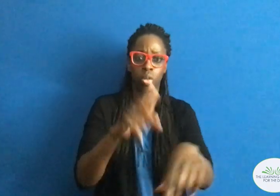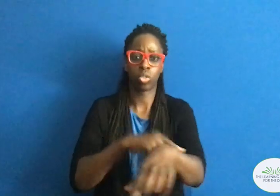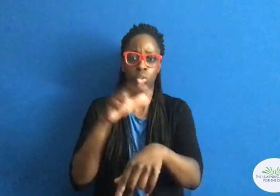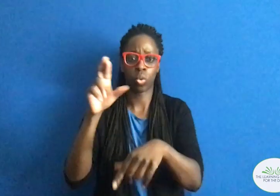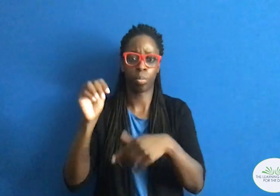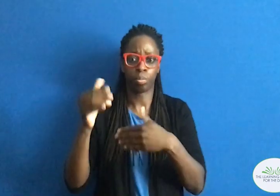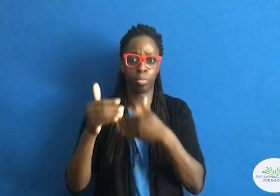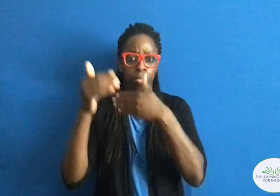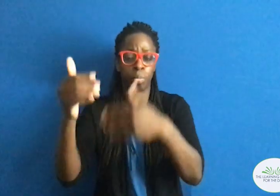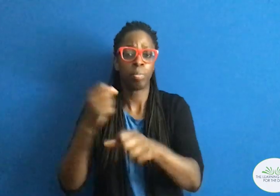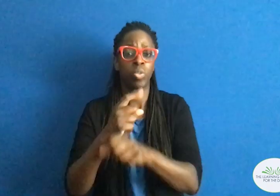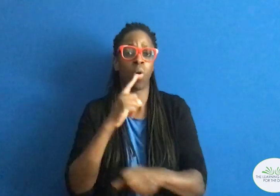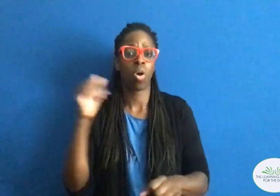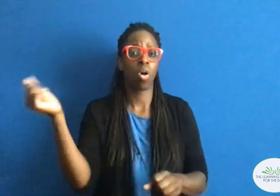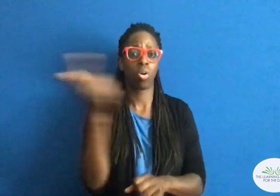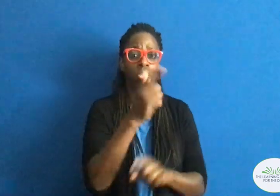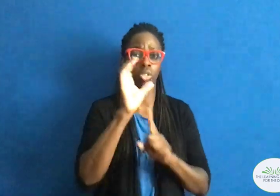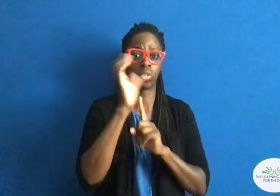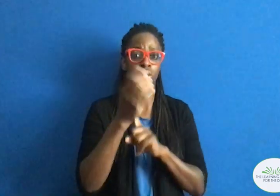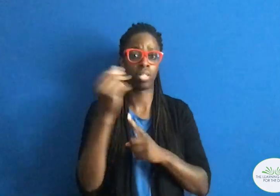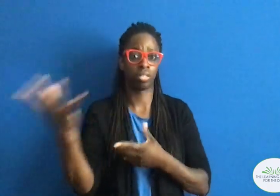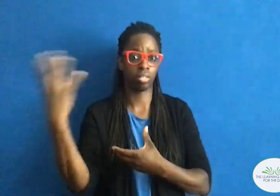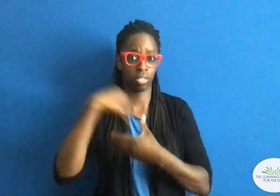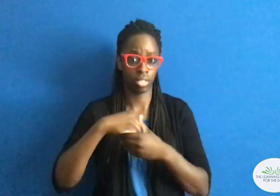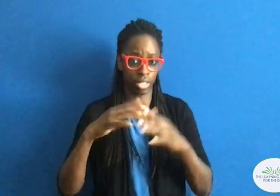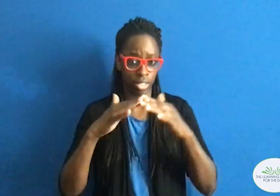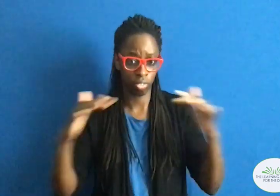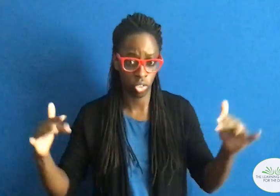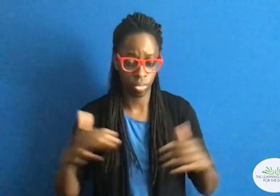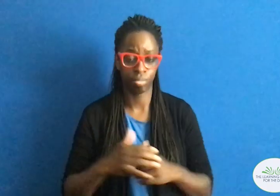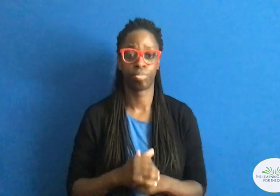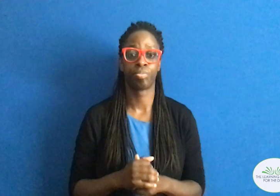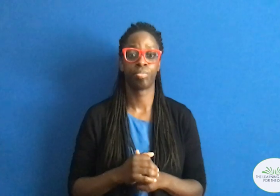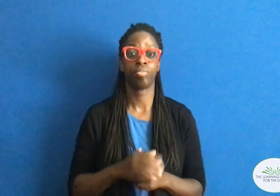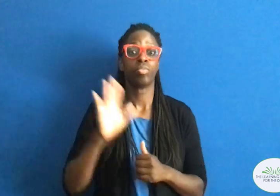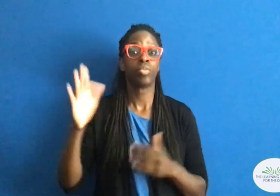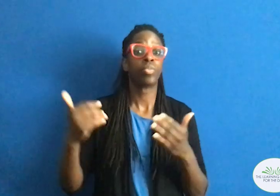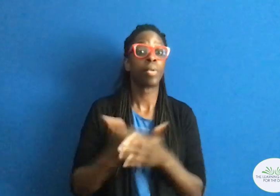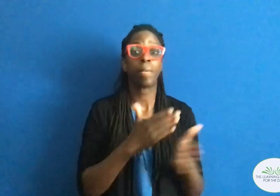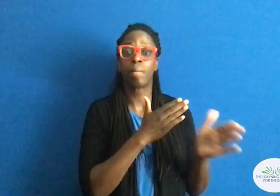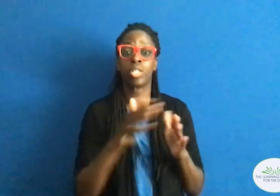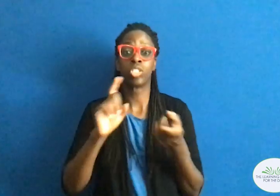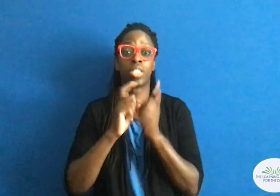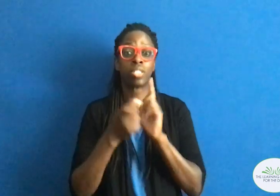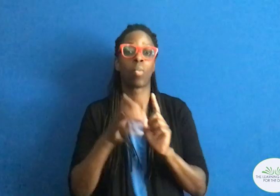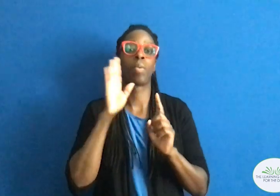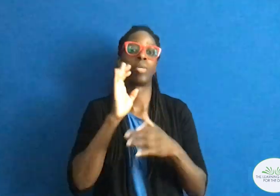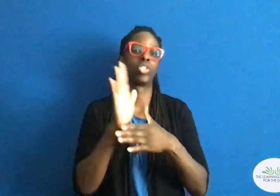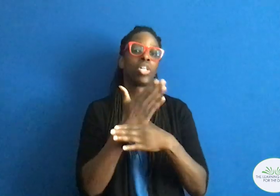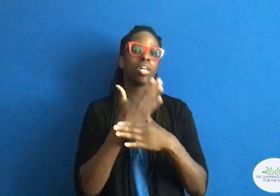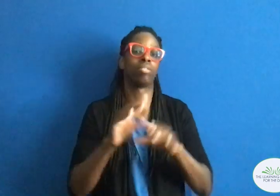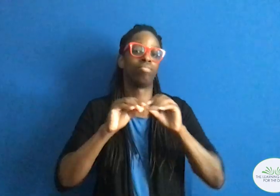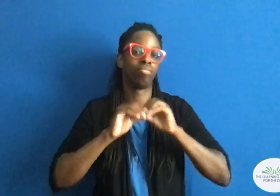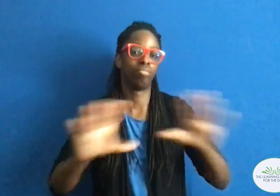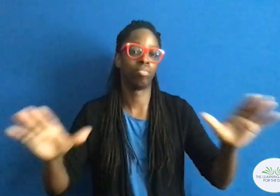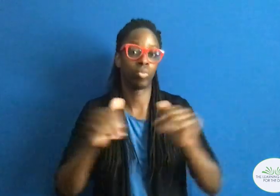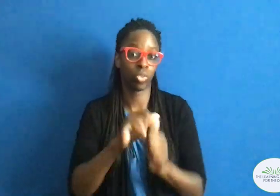inclusive. This is an initial and therefore dynamic document. New versions will be released as we hold meetings